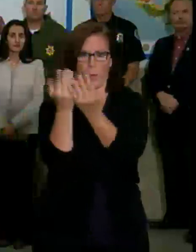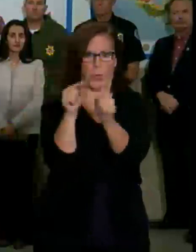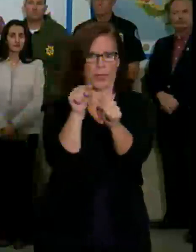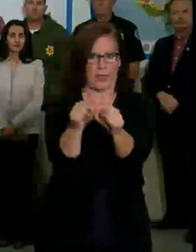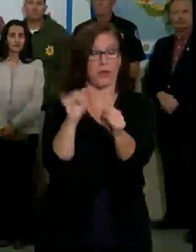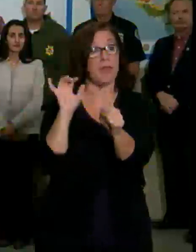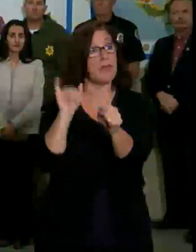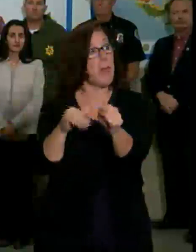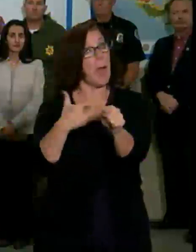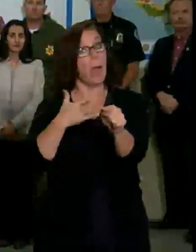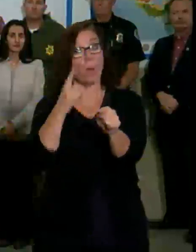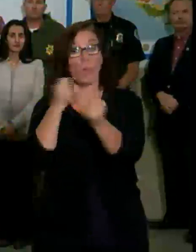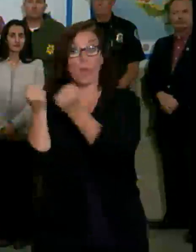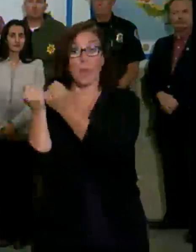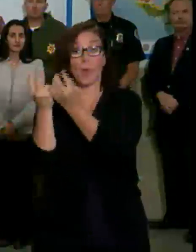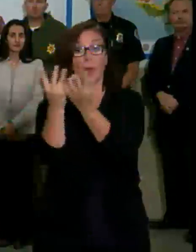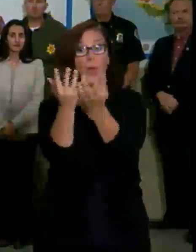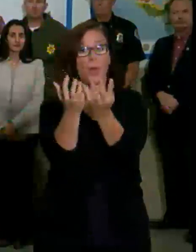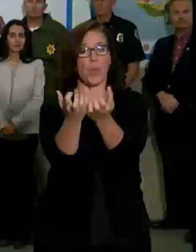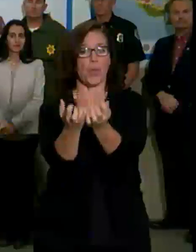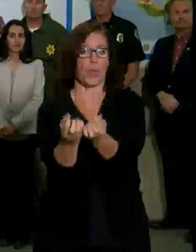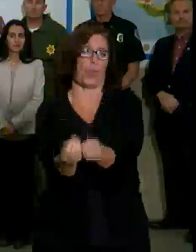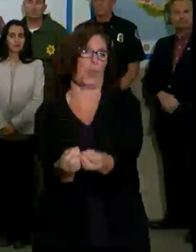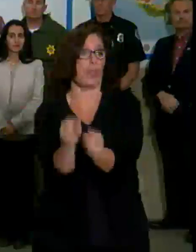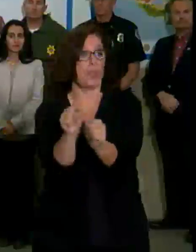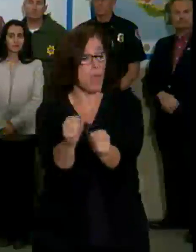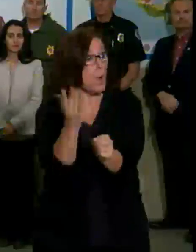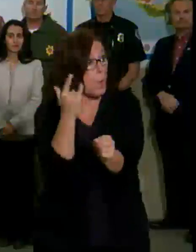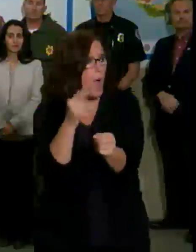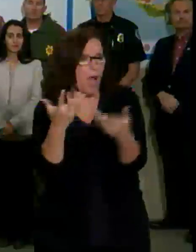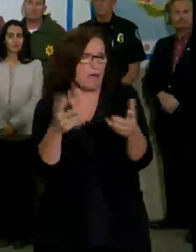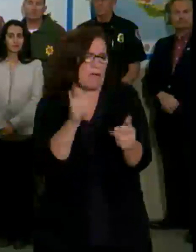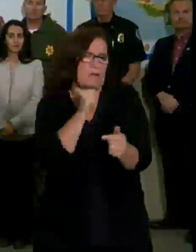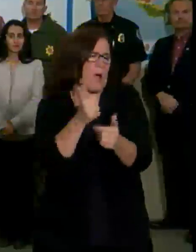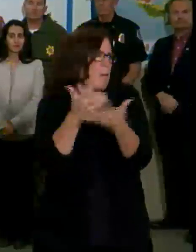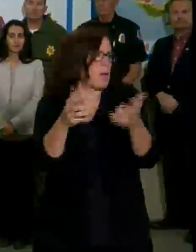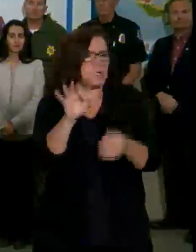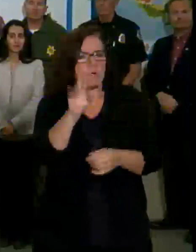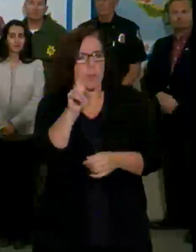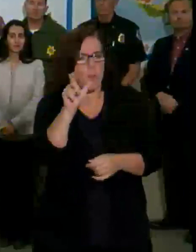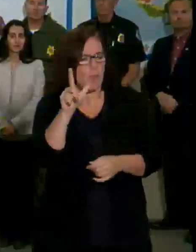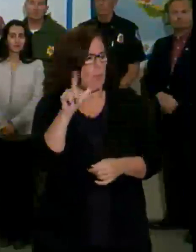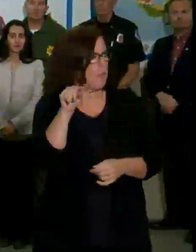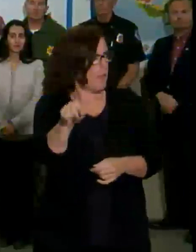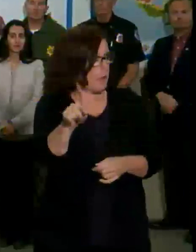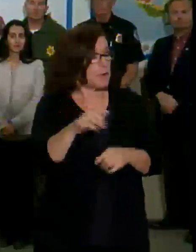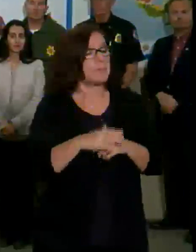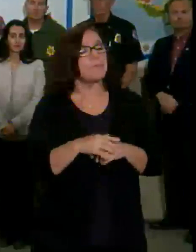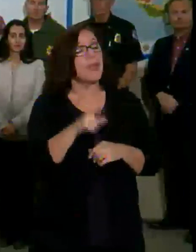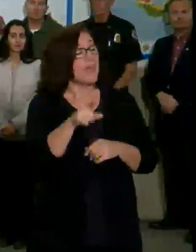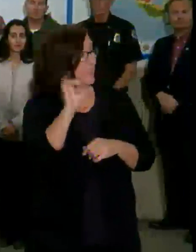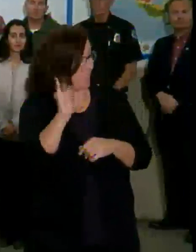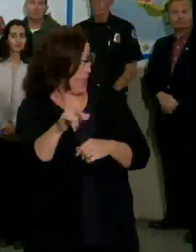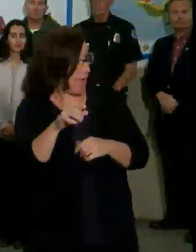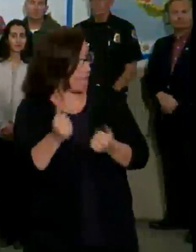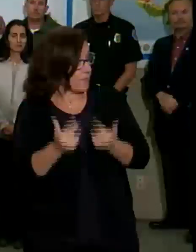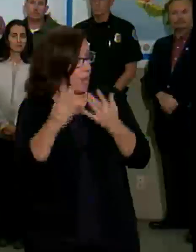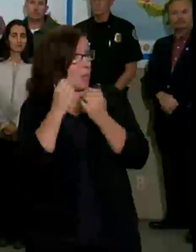say stall out, I would say slow down. Some of the fire scars that the fire is hitting now, the fire is going out, but